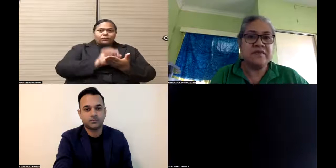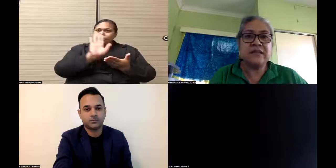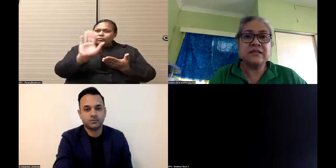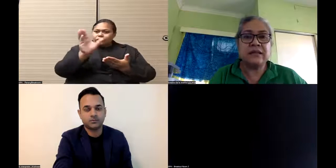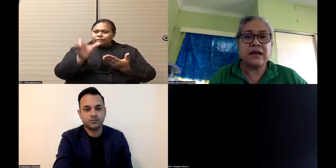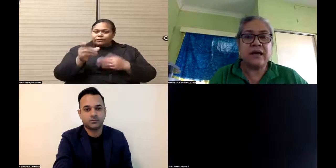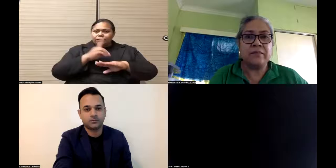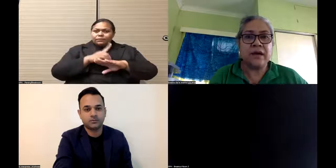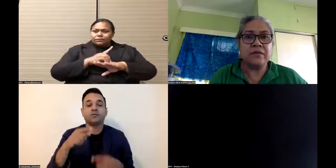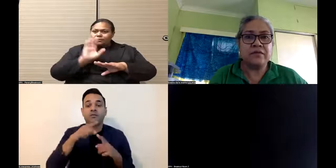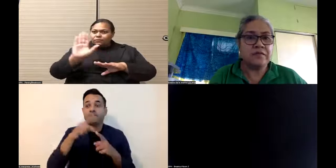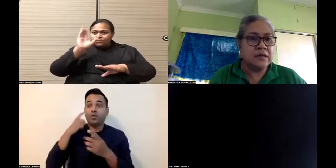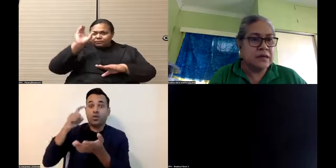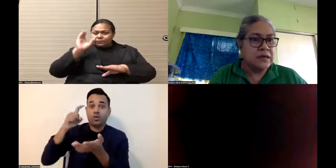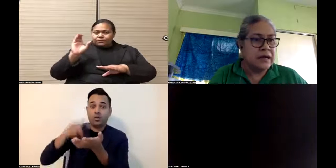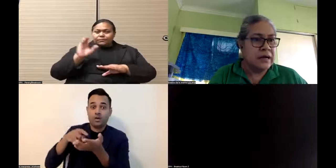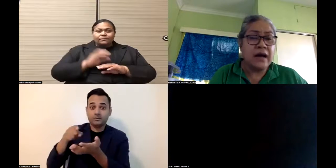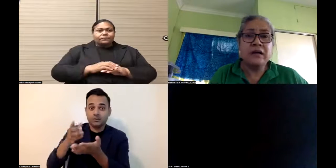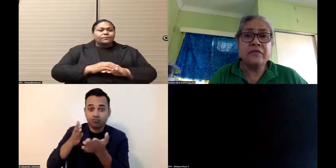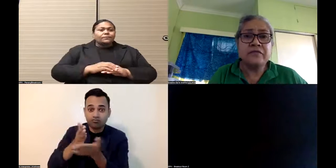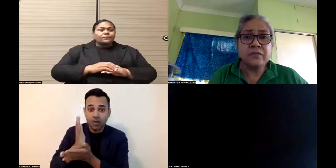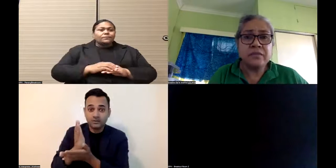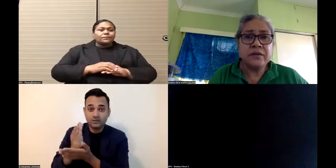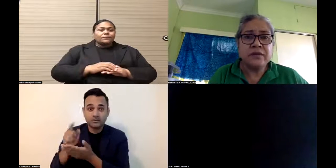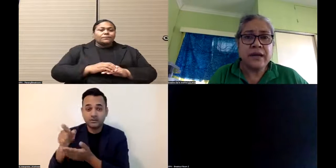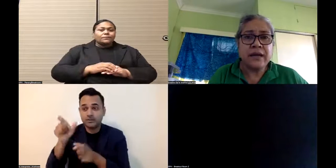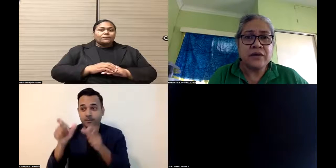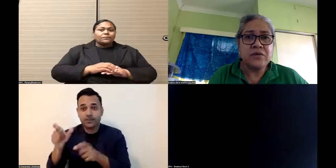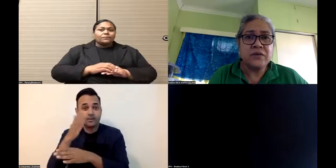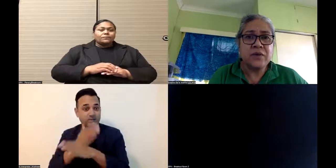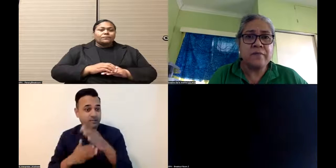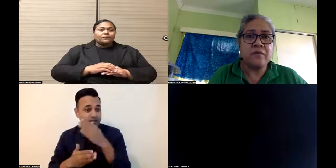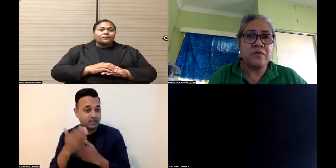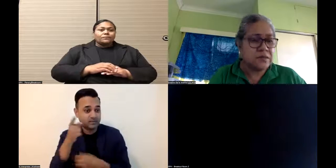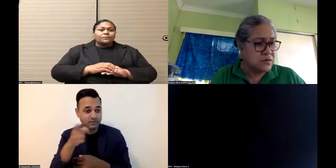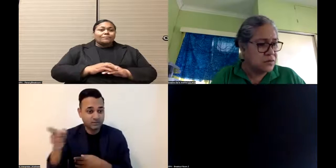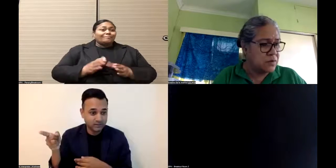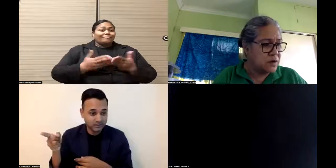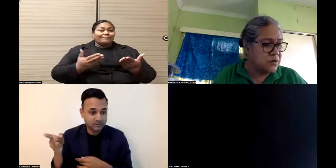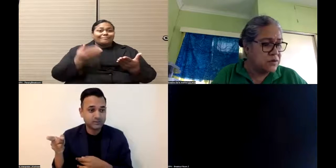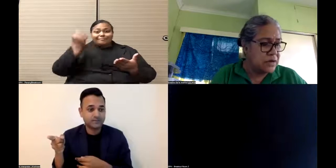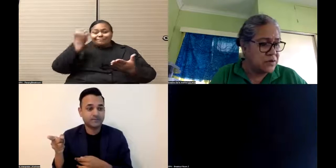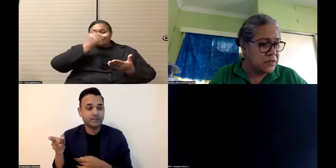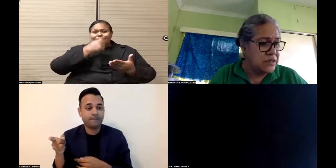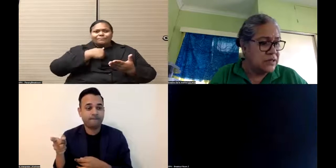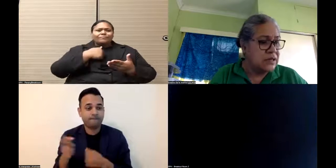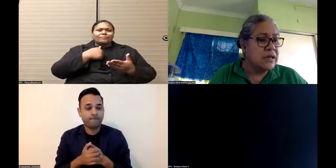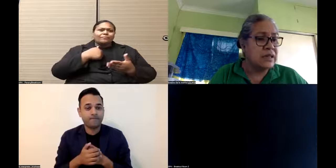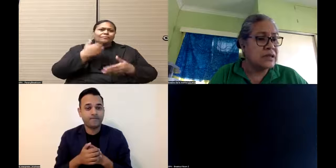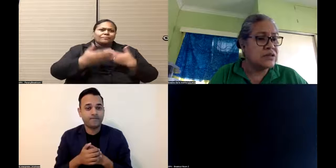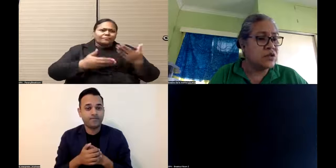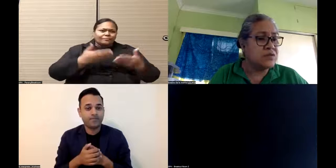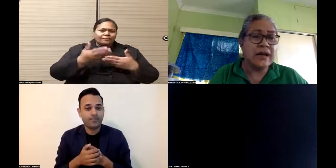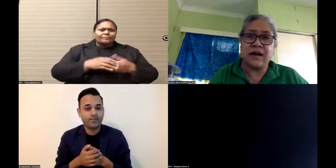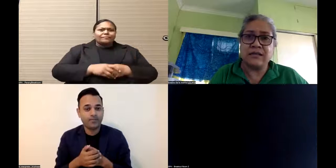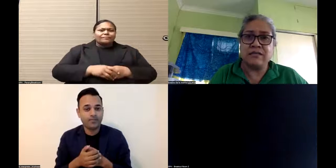So with that, Setha, I am kind of uncomfortable because my countries where I'm from is also one of those countries that